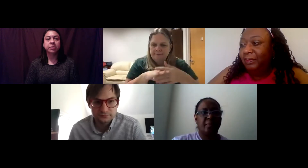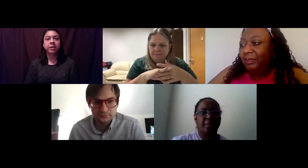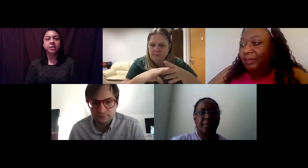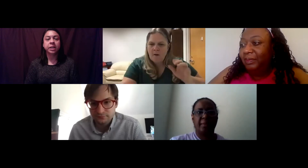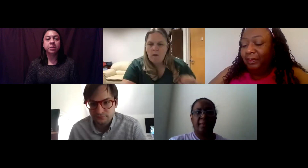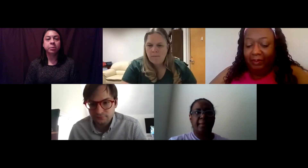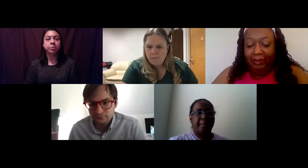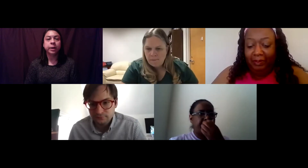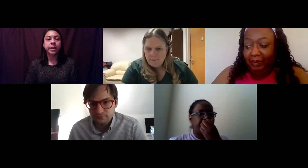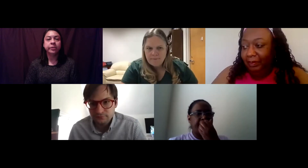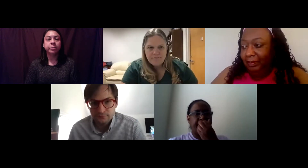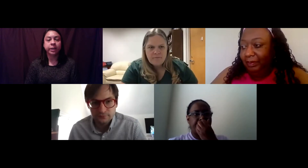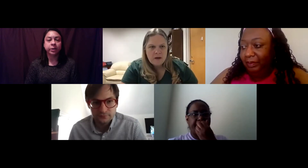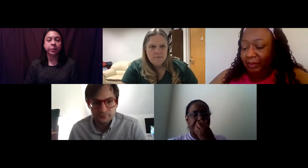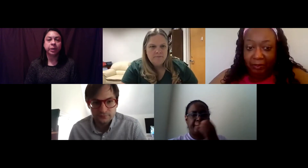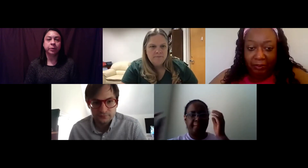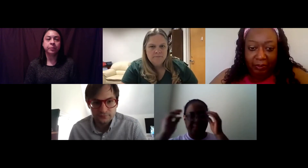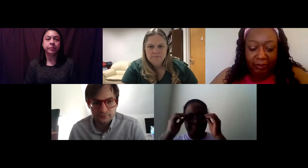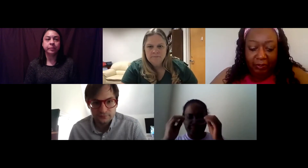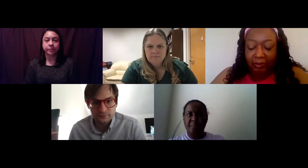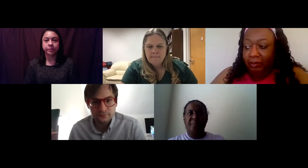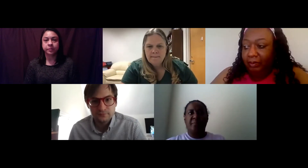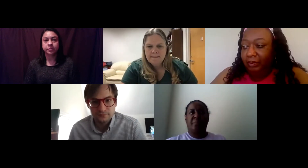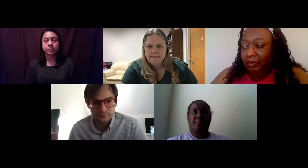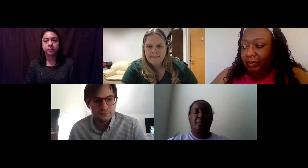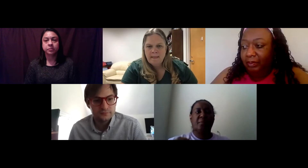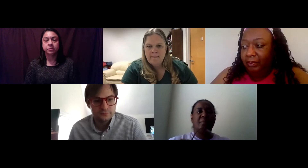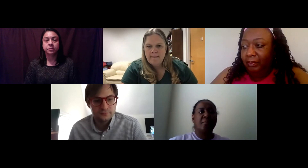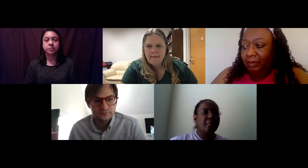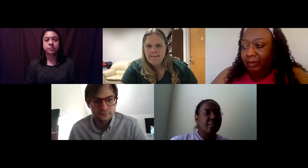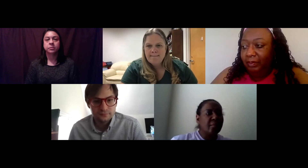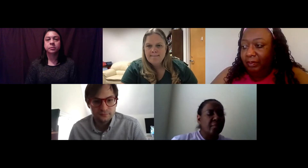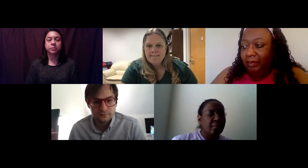Let's take about a 10-minute break if you're back here in the main room.